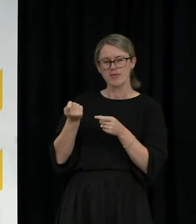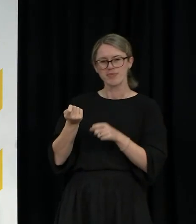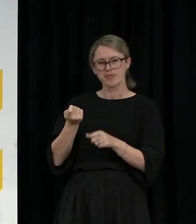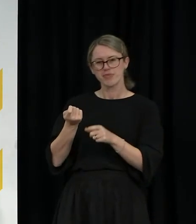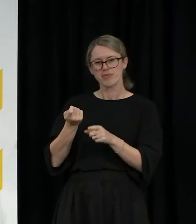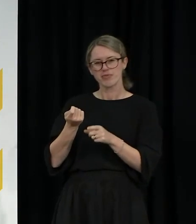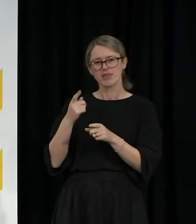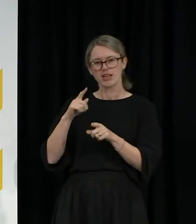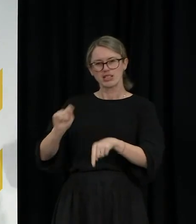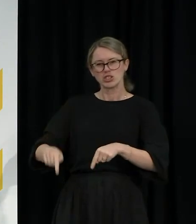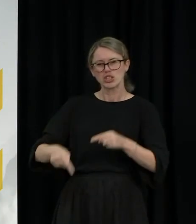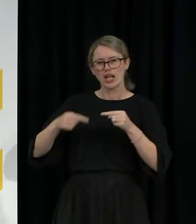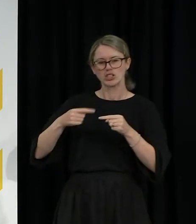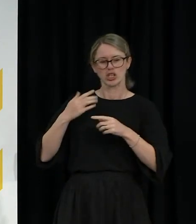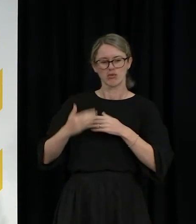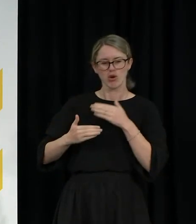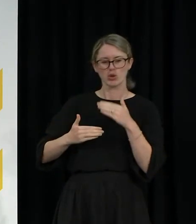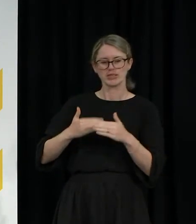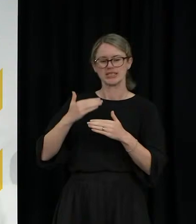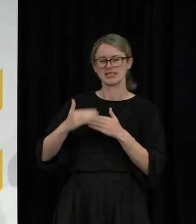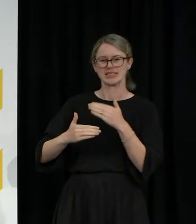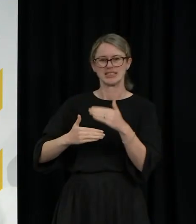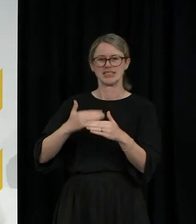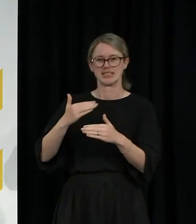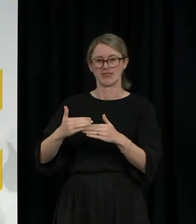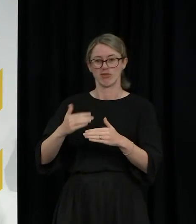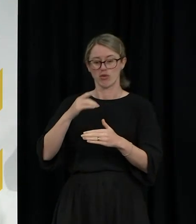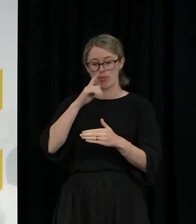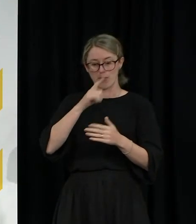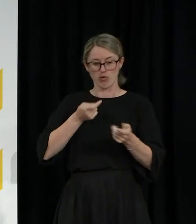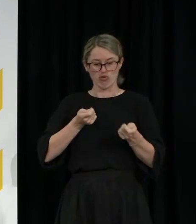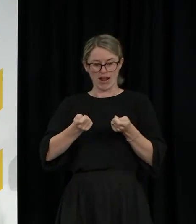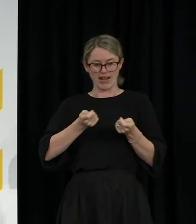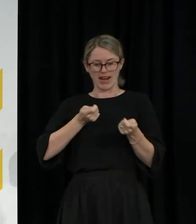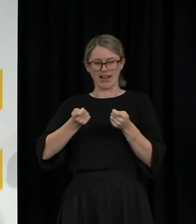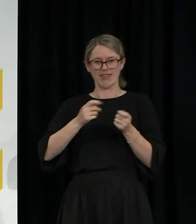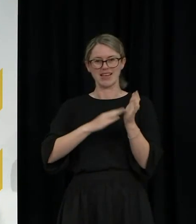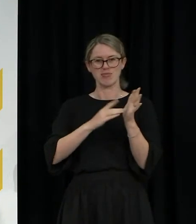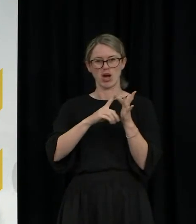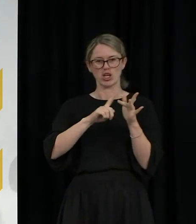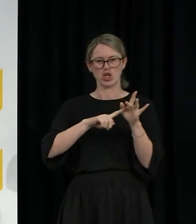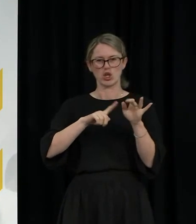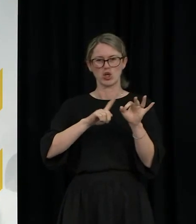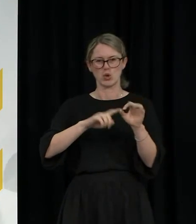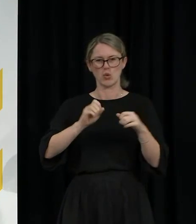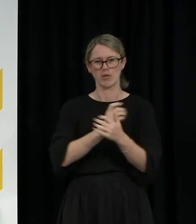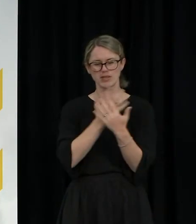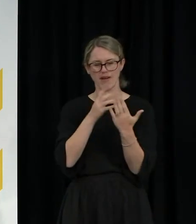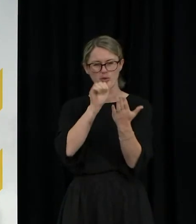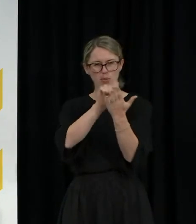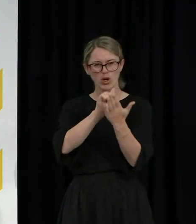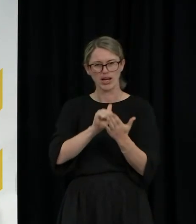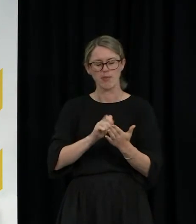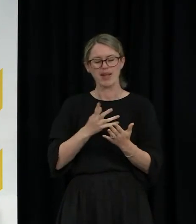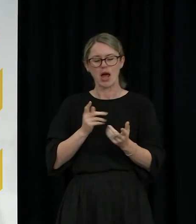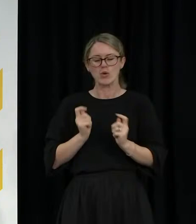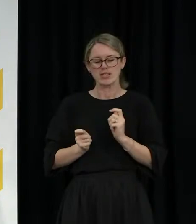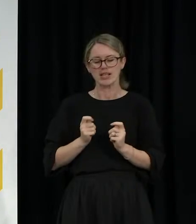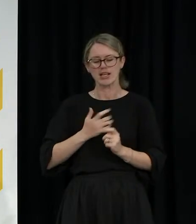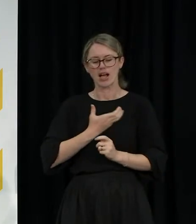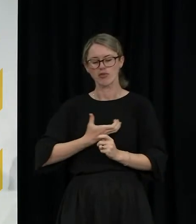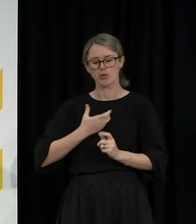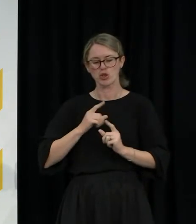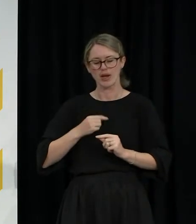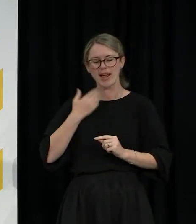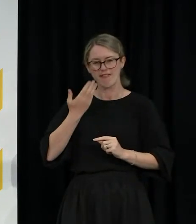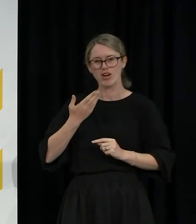it's a challenging process for everybody, not least those who are running it. And so I think it's more just that having tested it, they're now more comfortable with it.